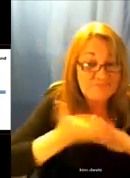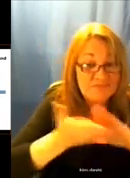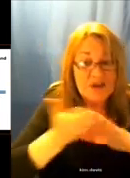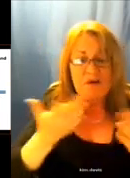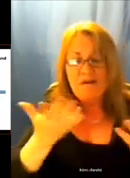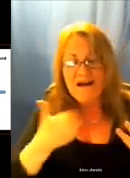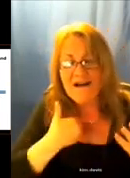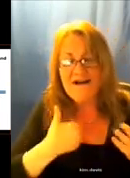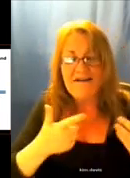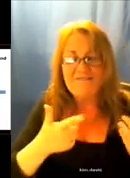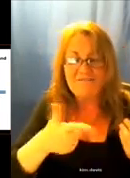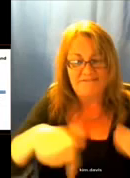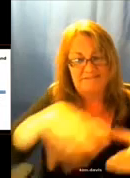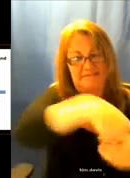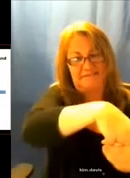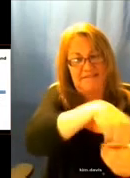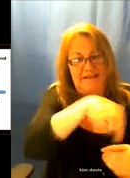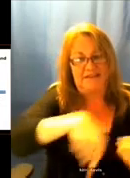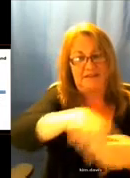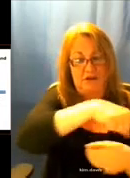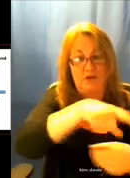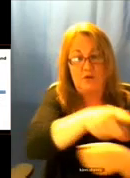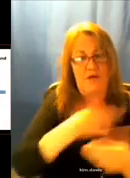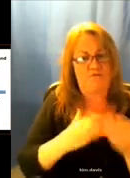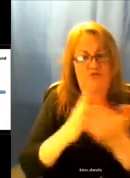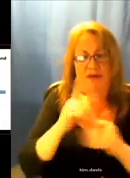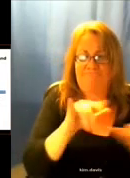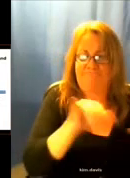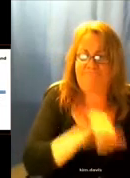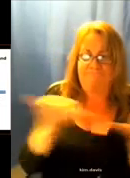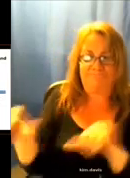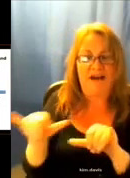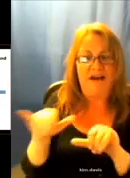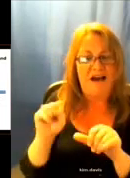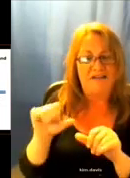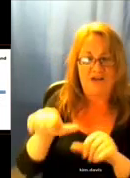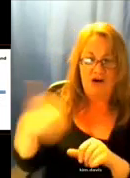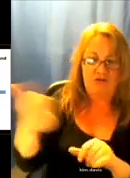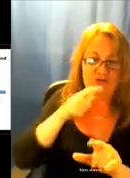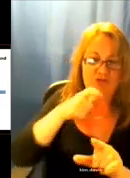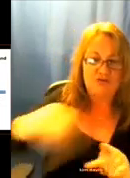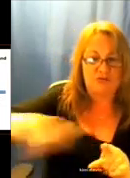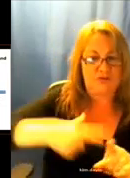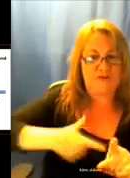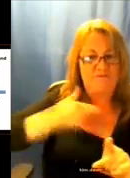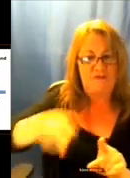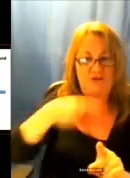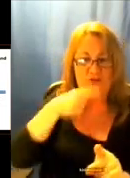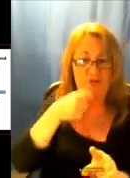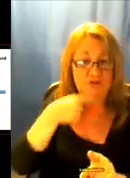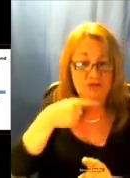their services and the building and how it's run is all included.